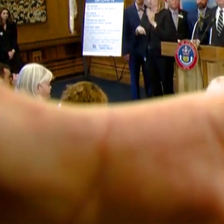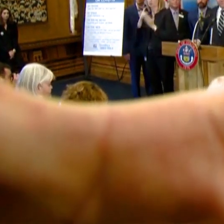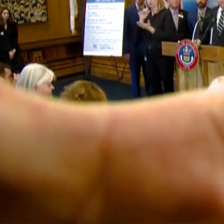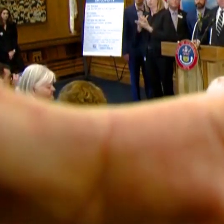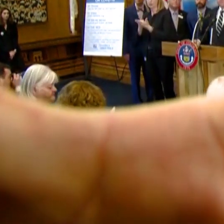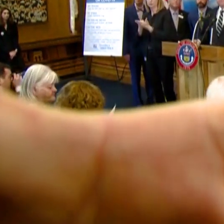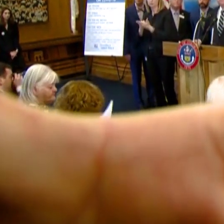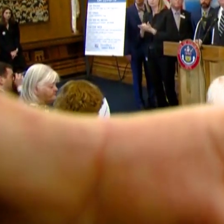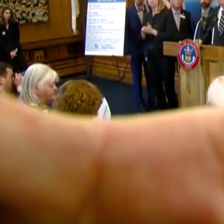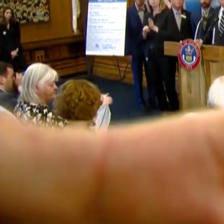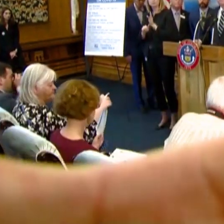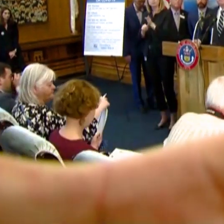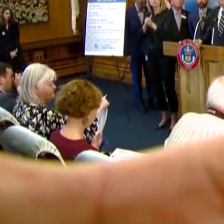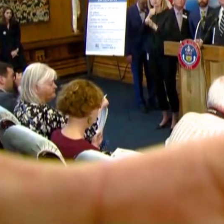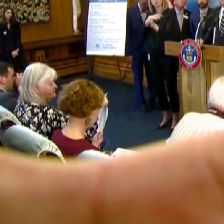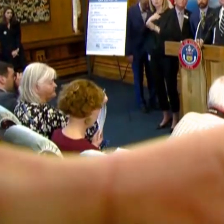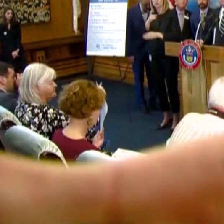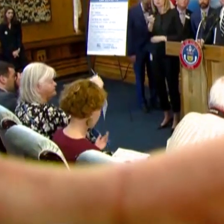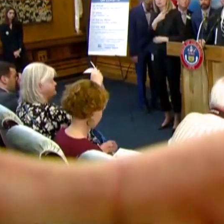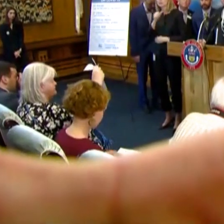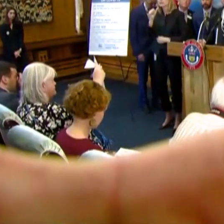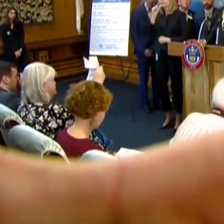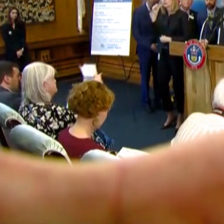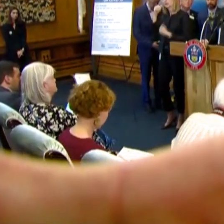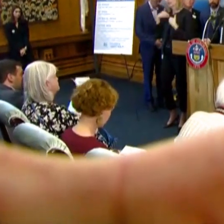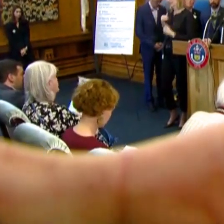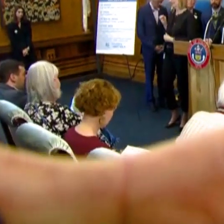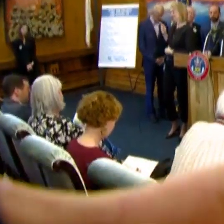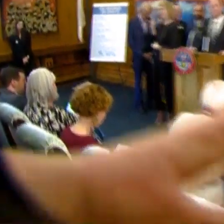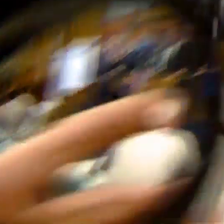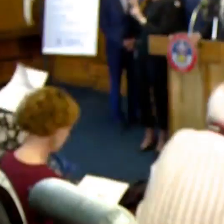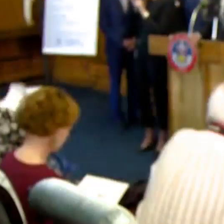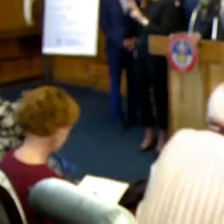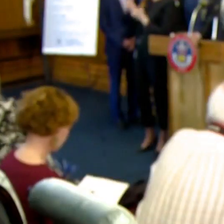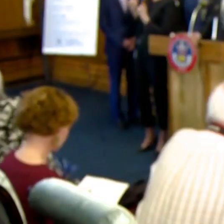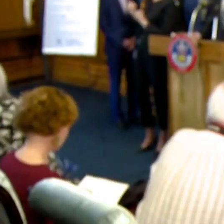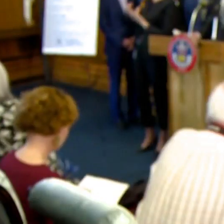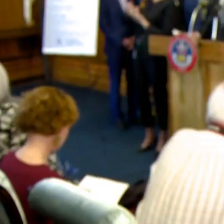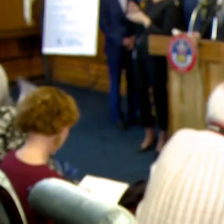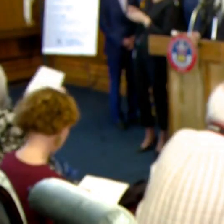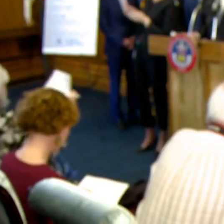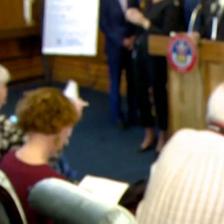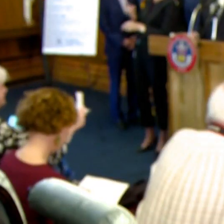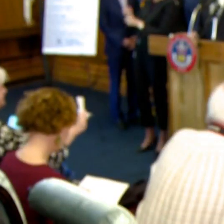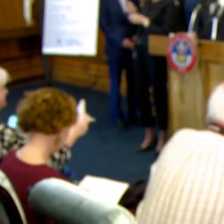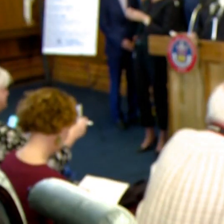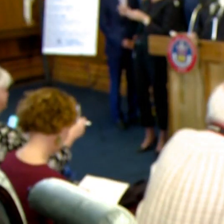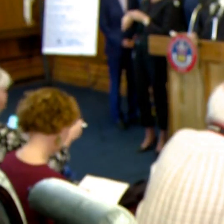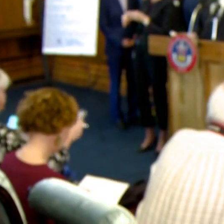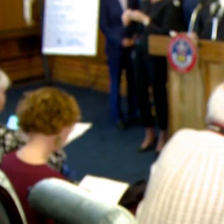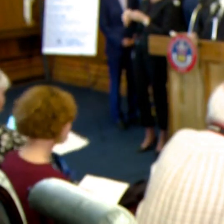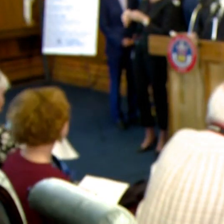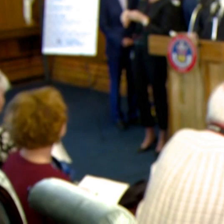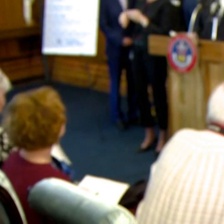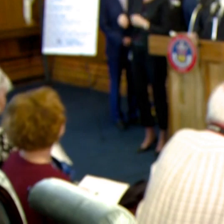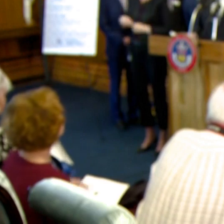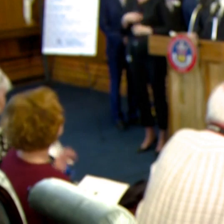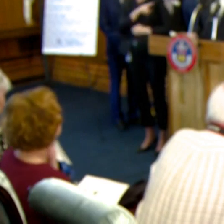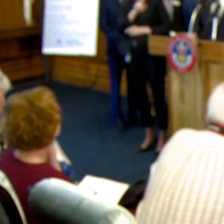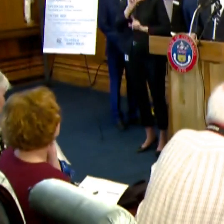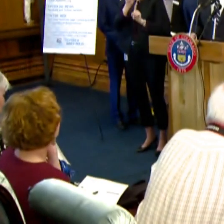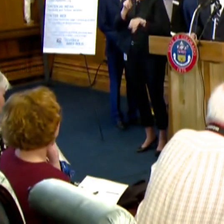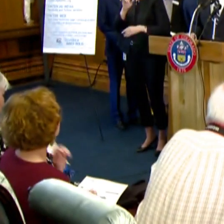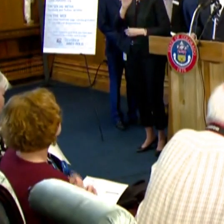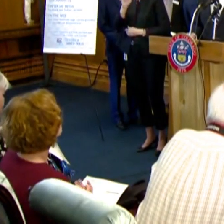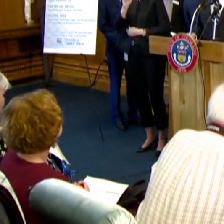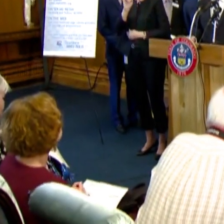Yes. Yesterday there were 9 pending tests. Do you have the results for those? Again, if there